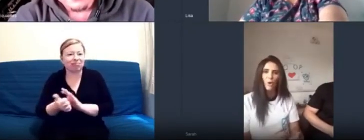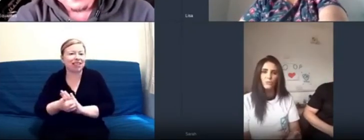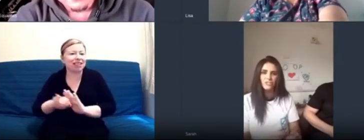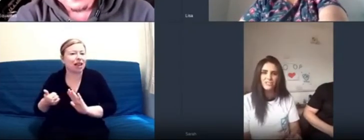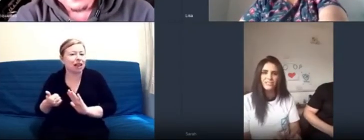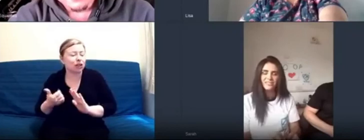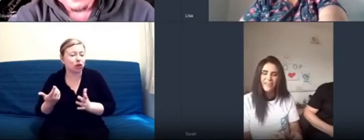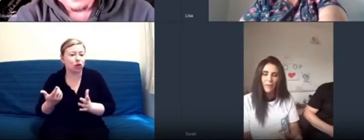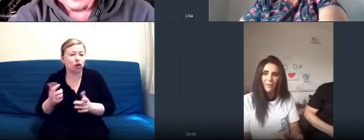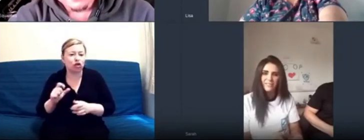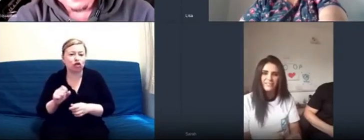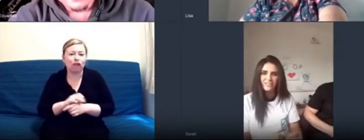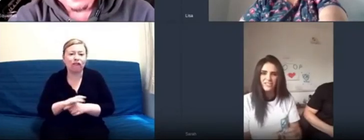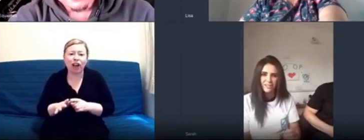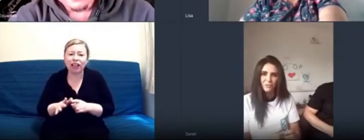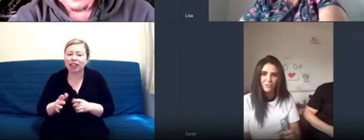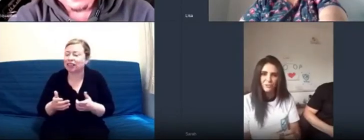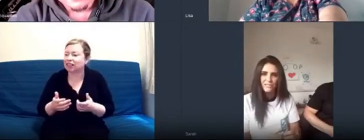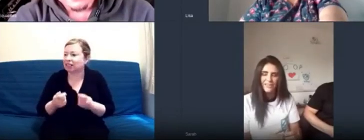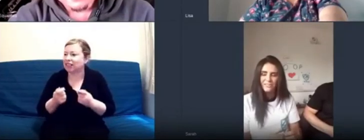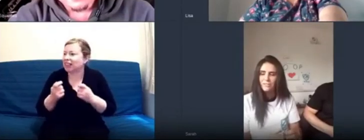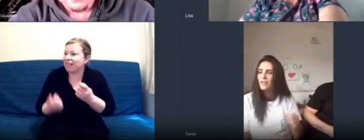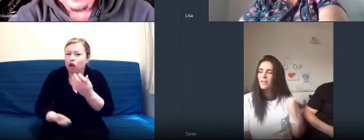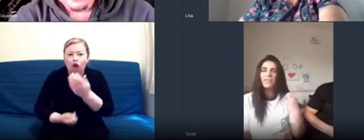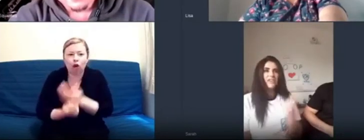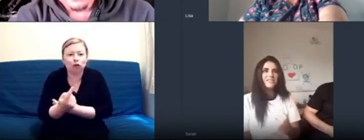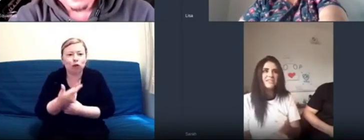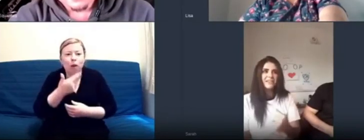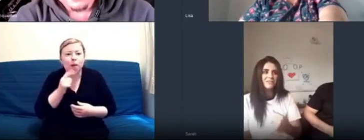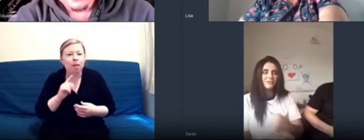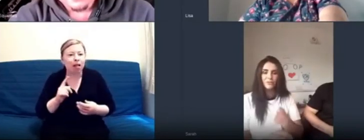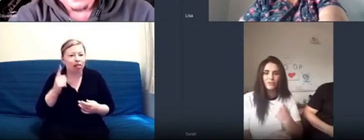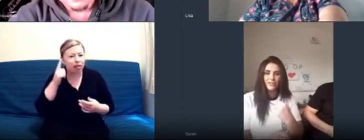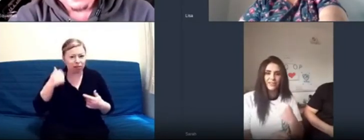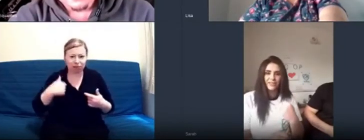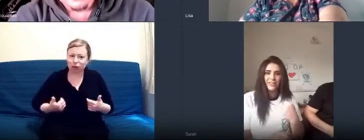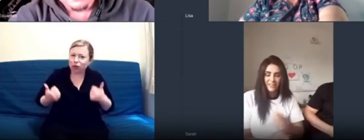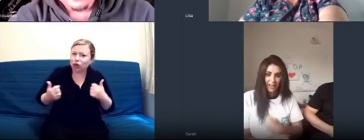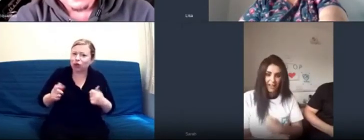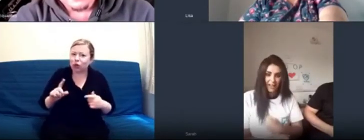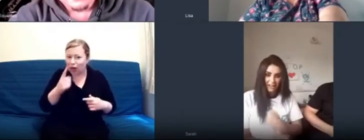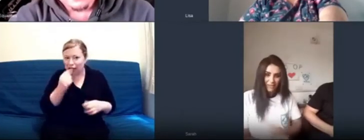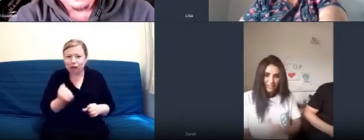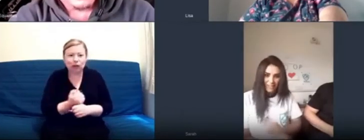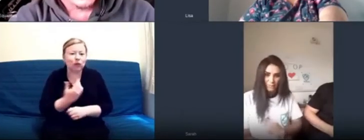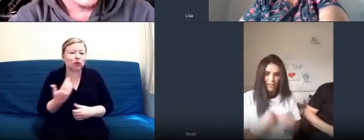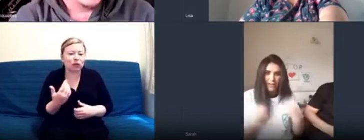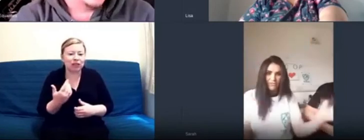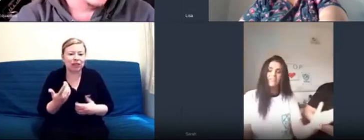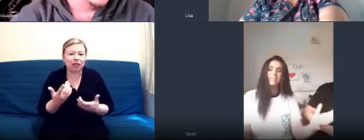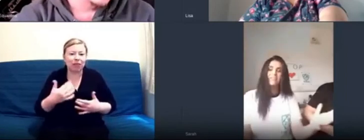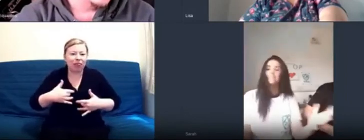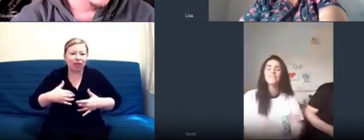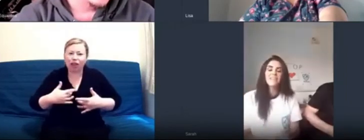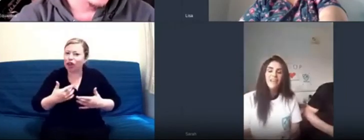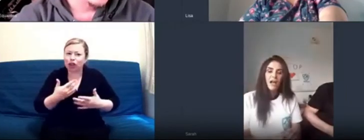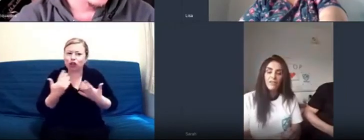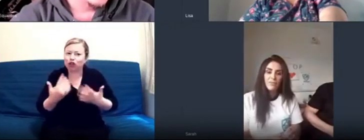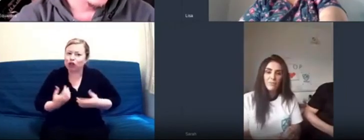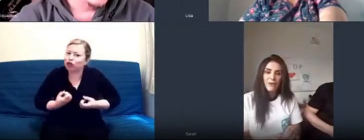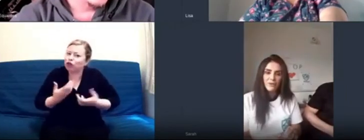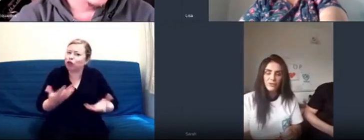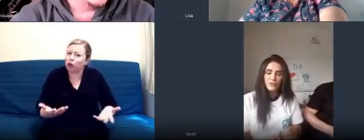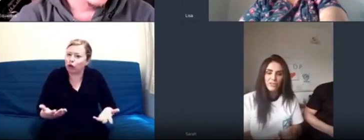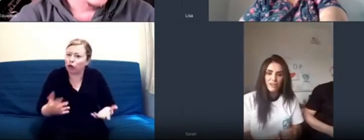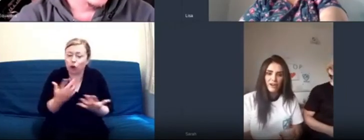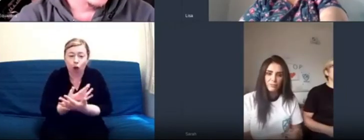the opportunity to tap into their skill sets, the things that, you know, that they have in here, but they haven't released. And the amount